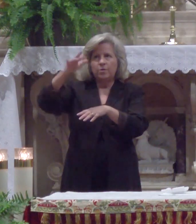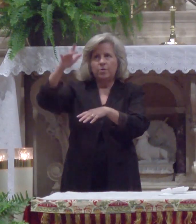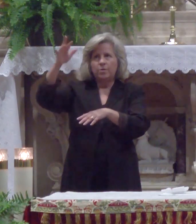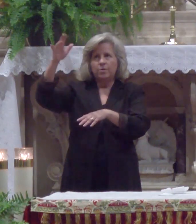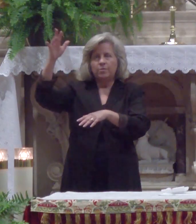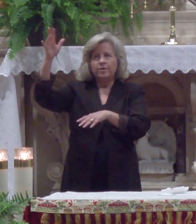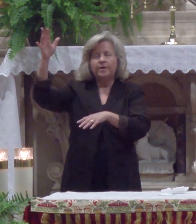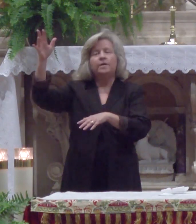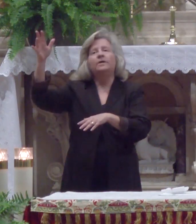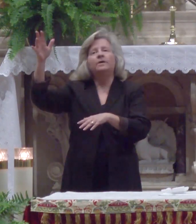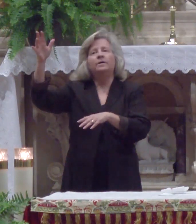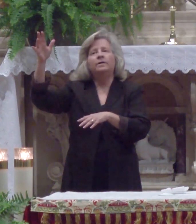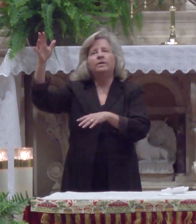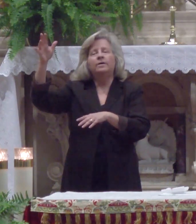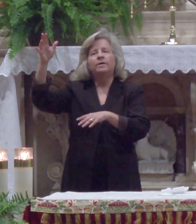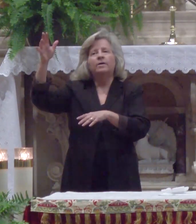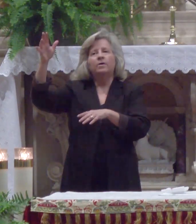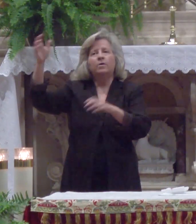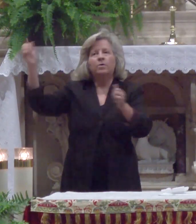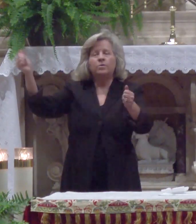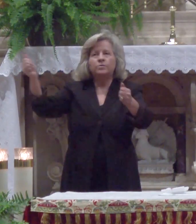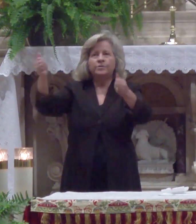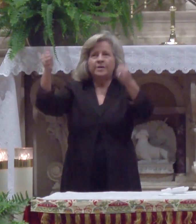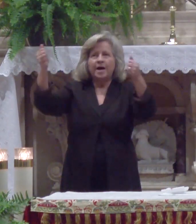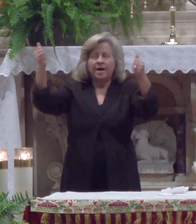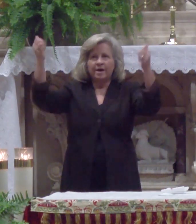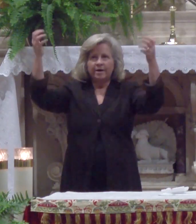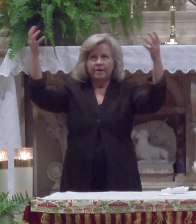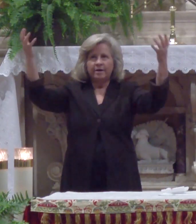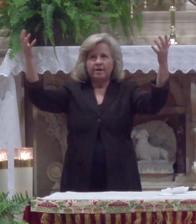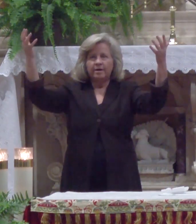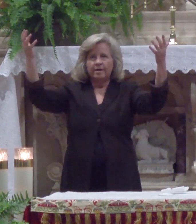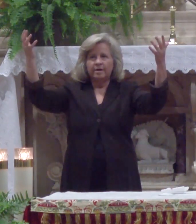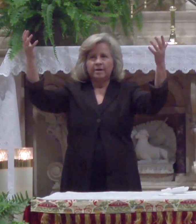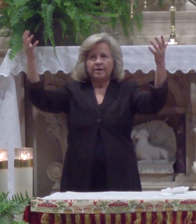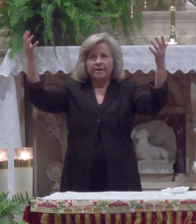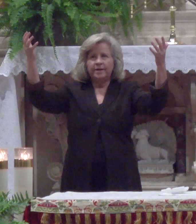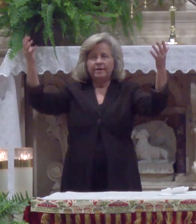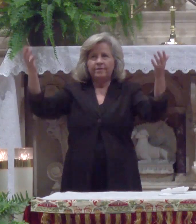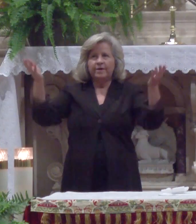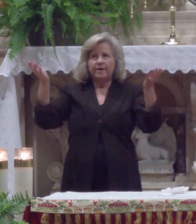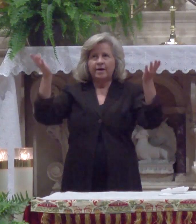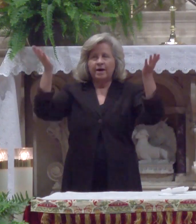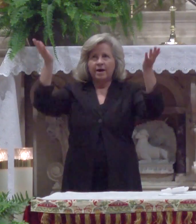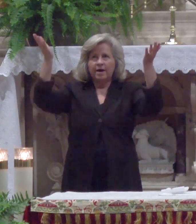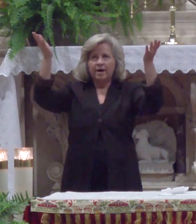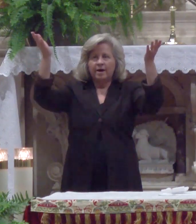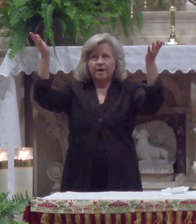Full of your glory, O Son of